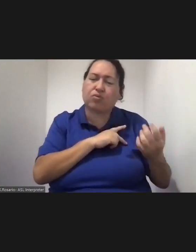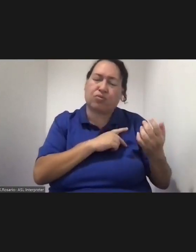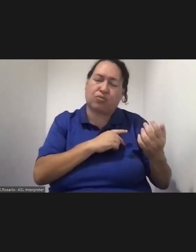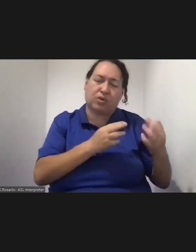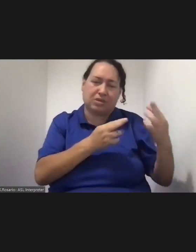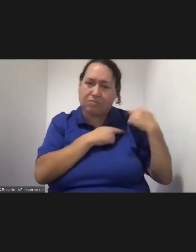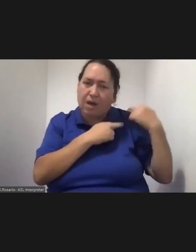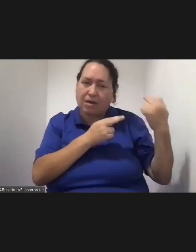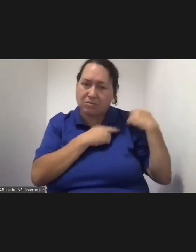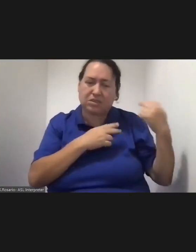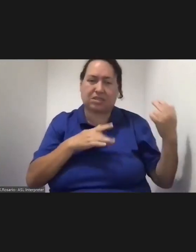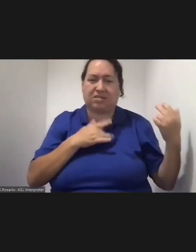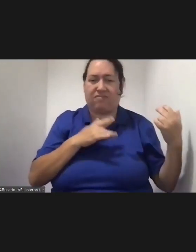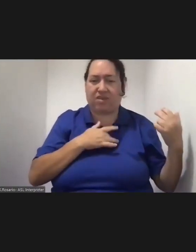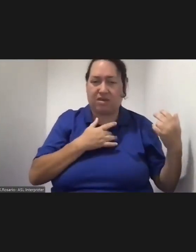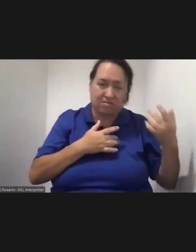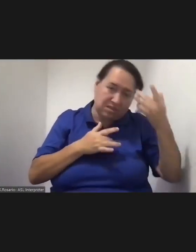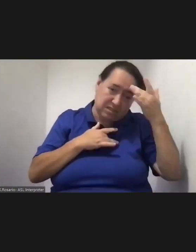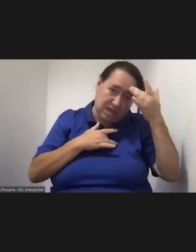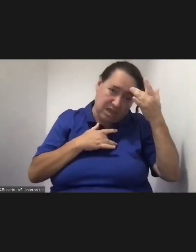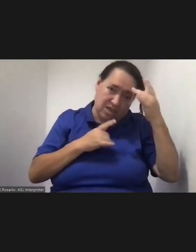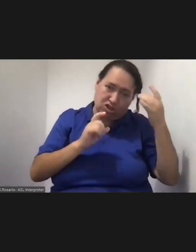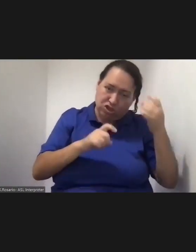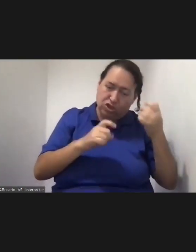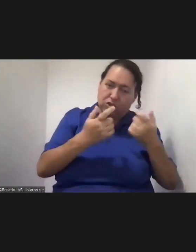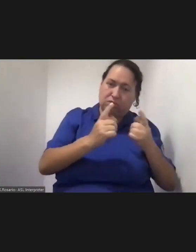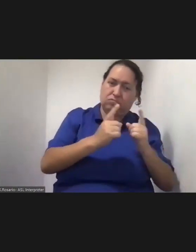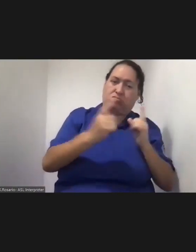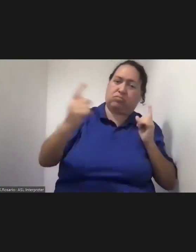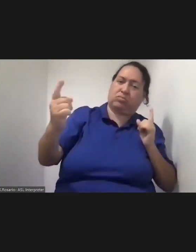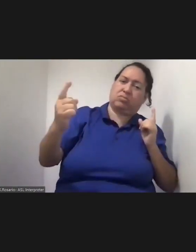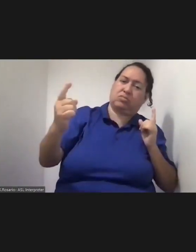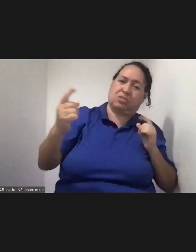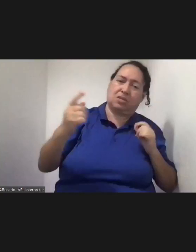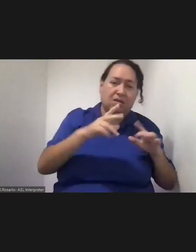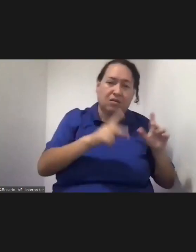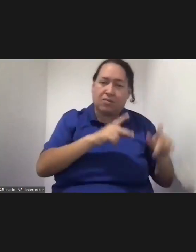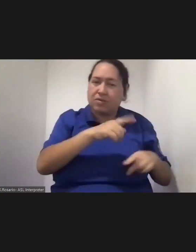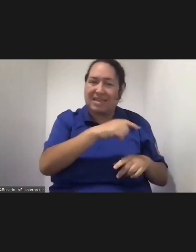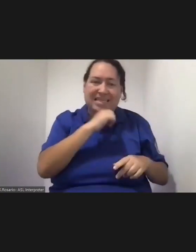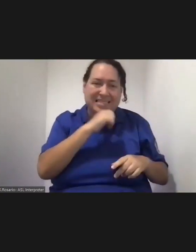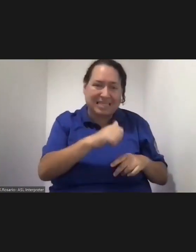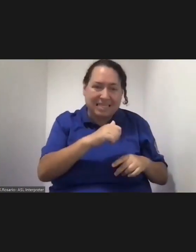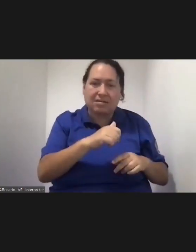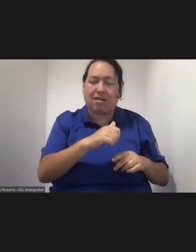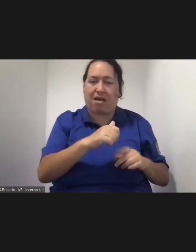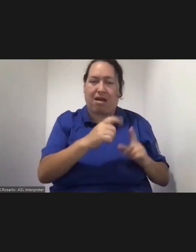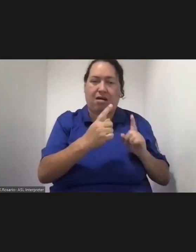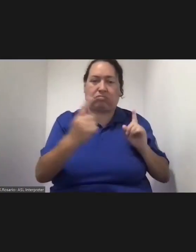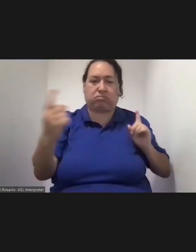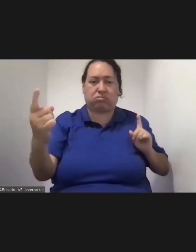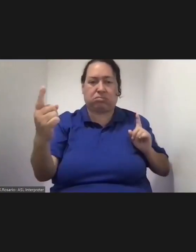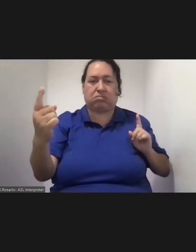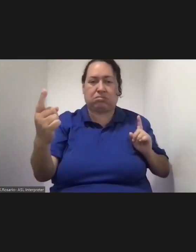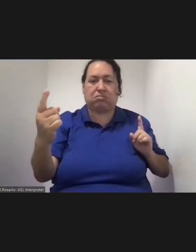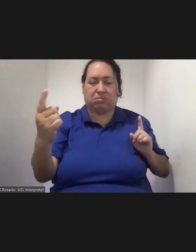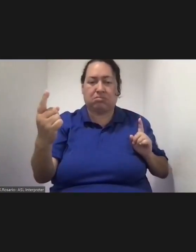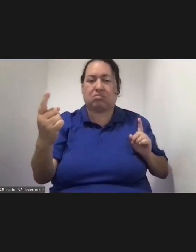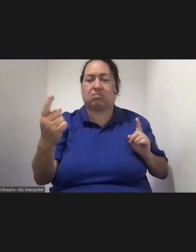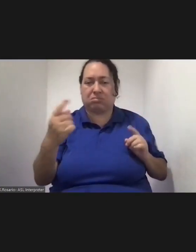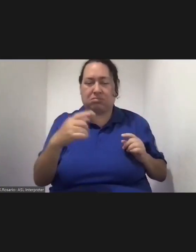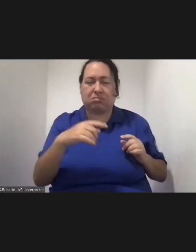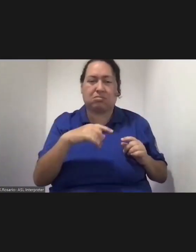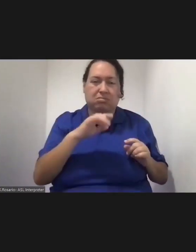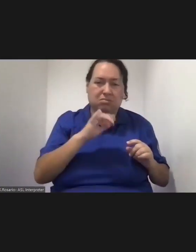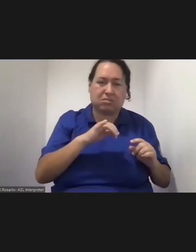feel sick to stay away from others. So this individual did not stay away from others, and that would have been the source of